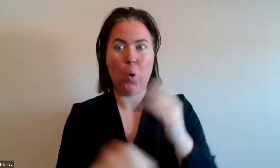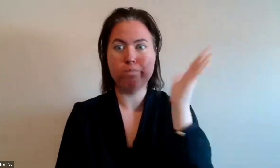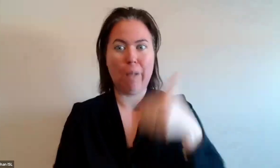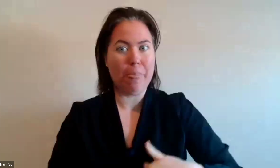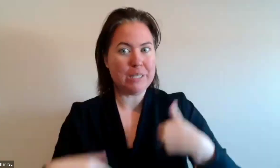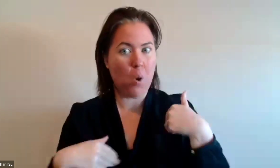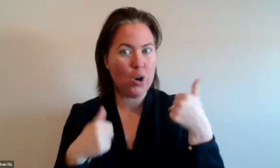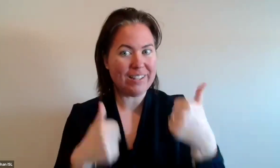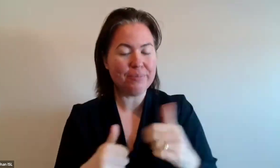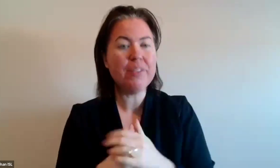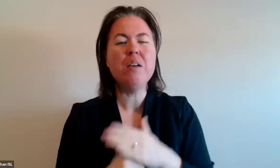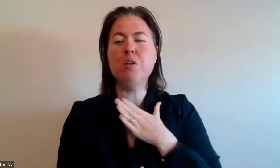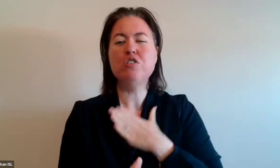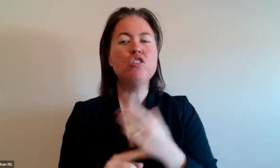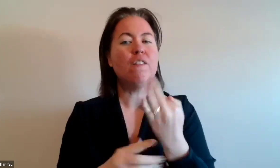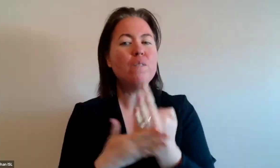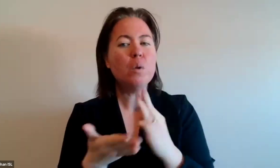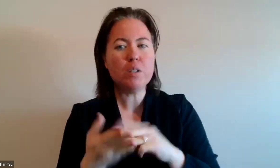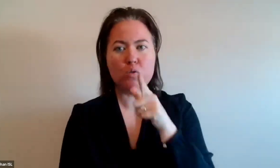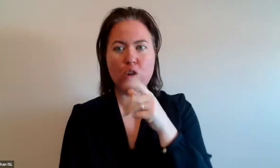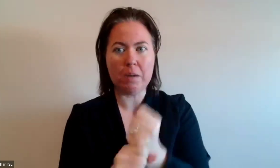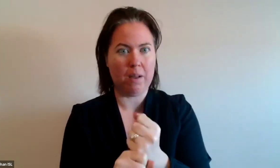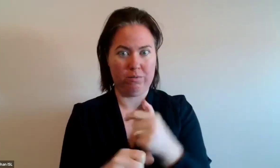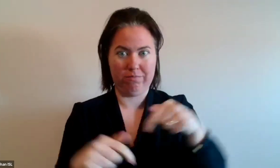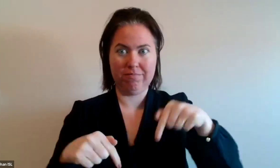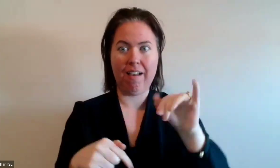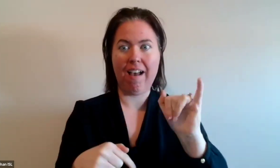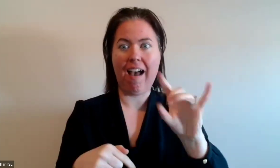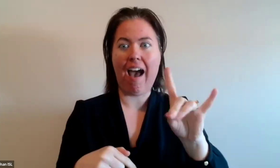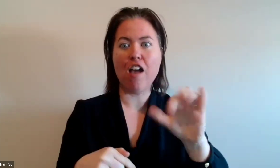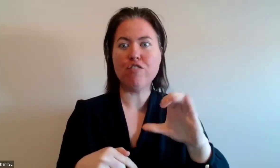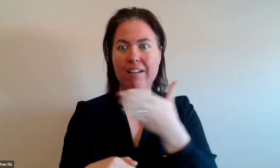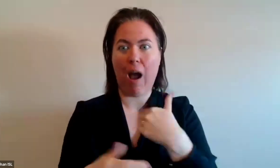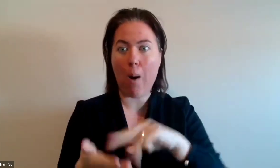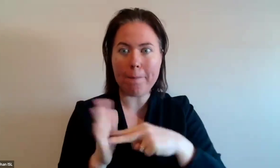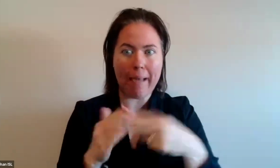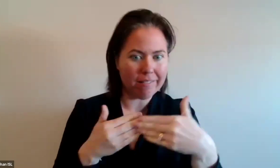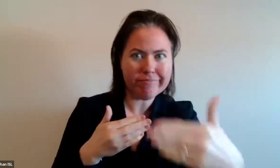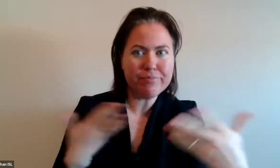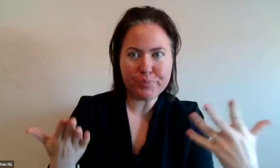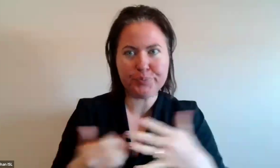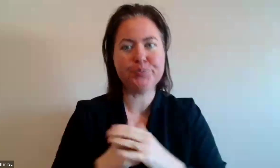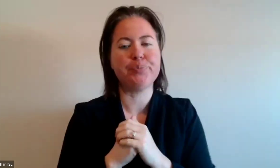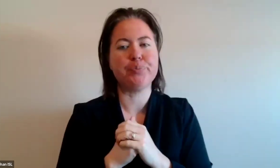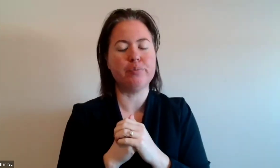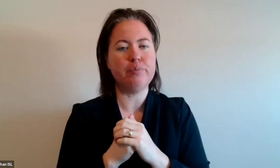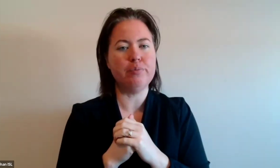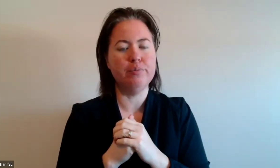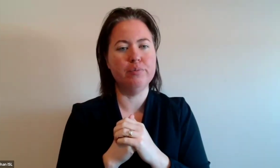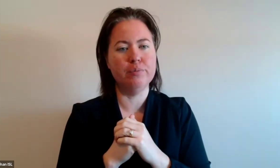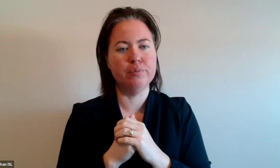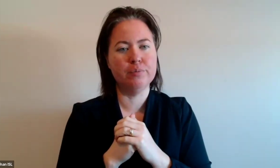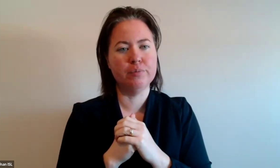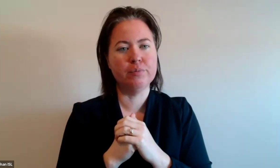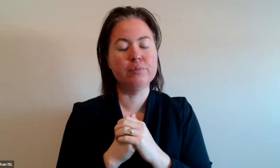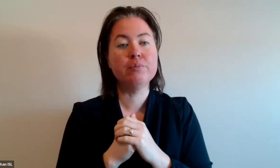just going to talk for a few minutes about what our own plans here in IREC are. So I suppose